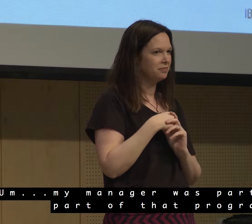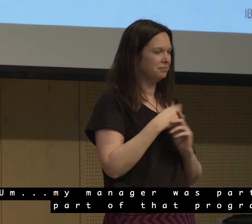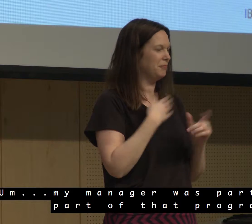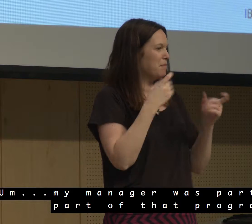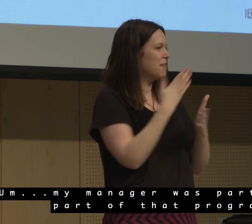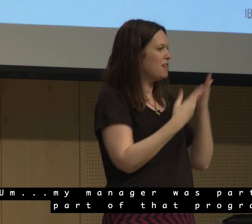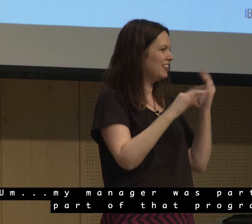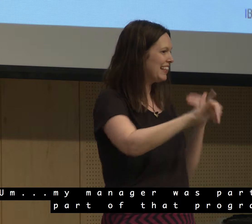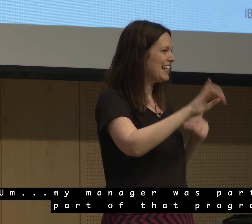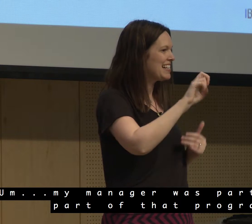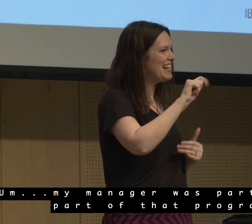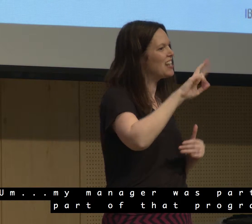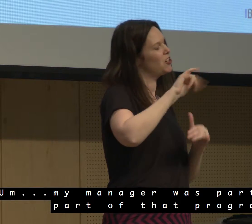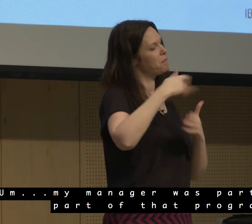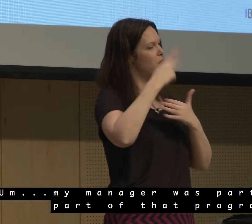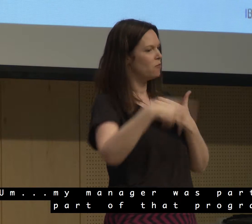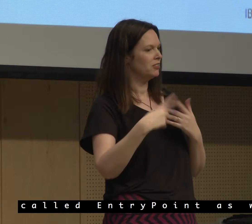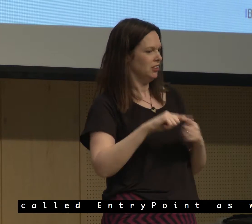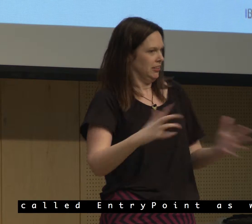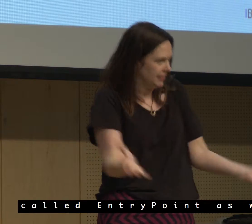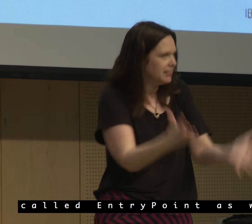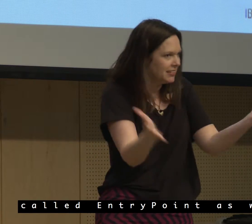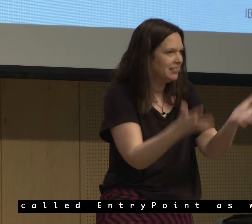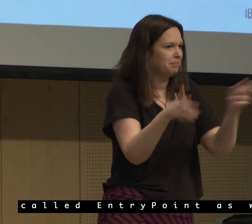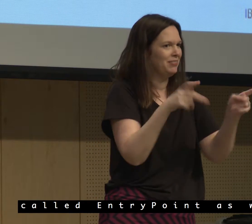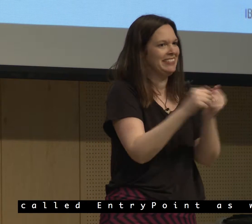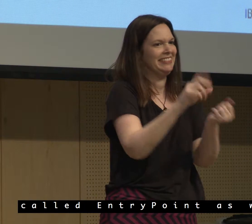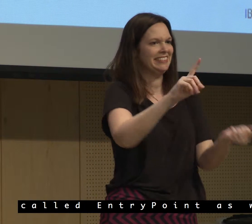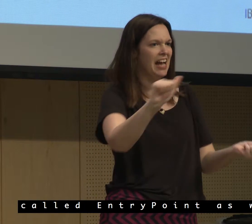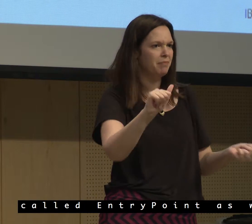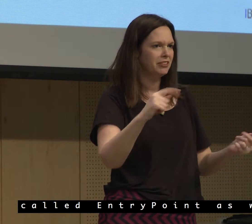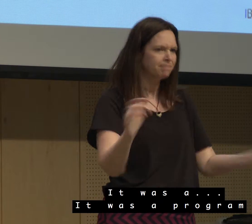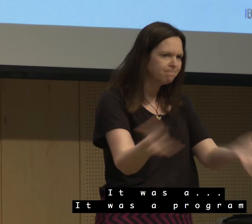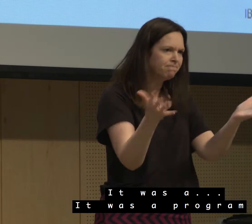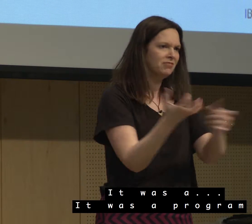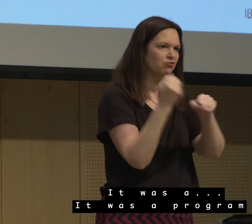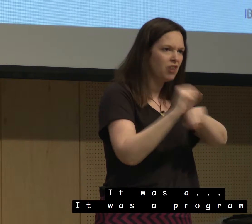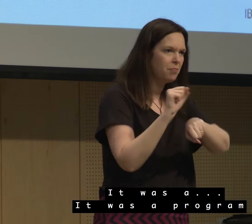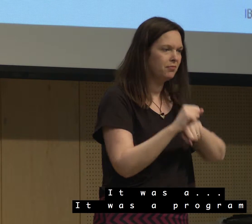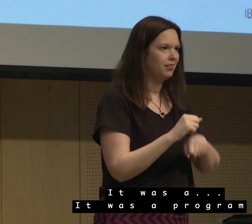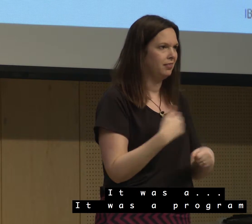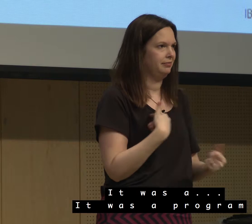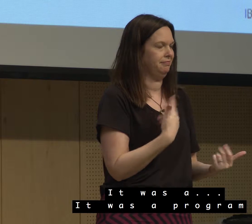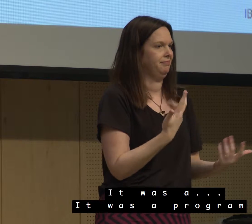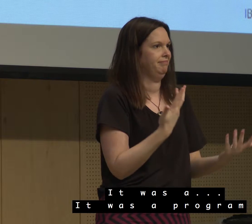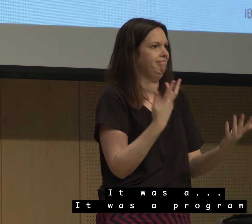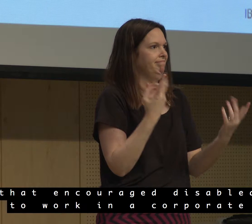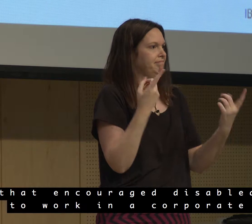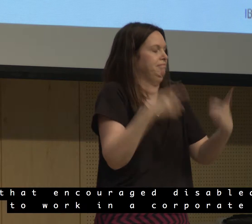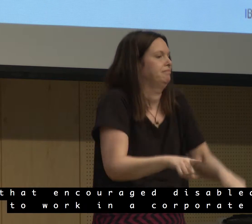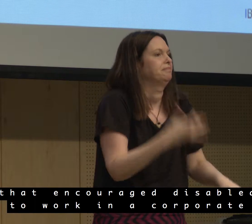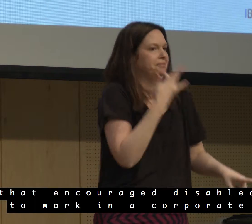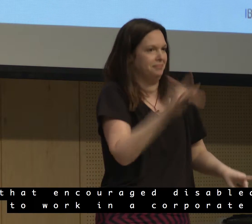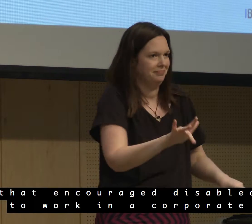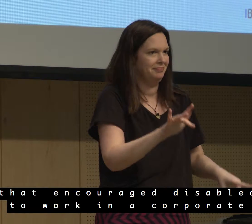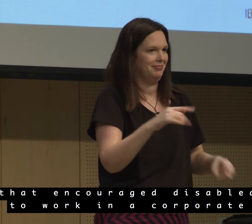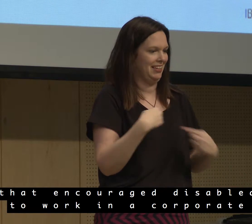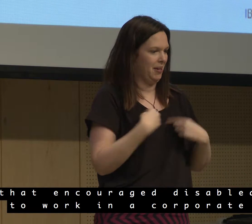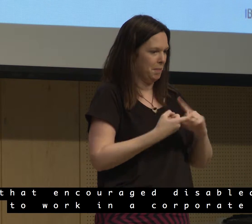manager was part of that program called Entry Point as well. It was a program that encouraged disabled people